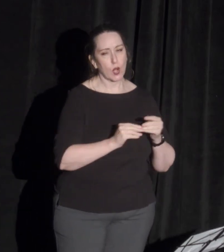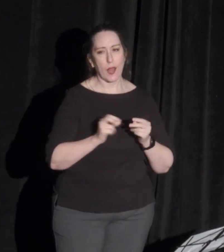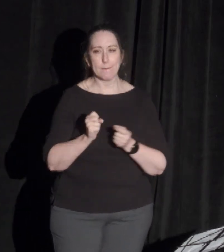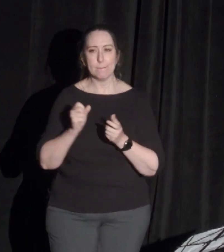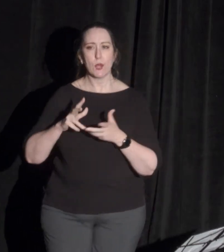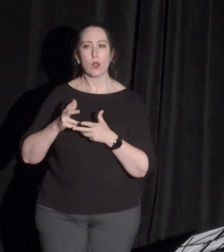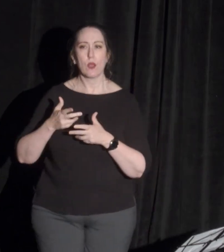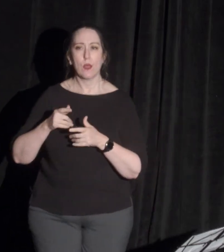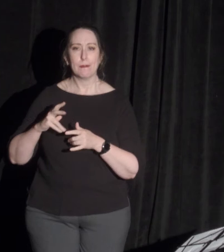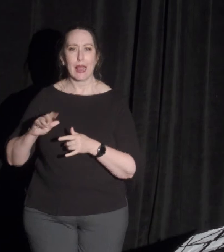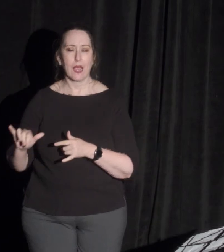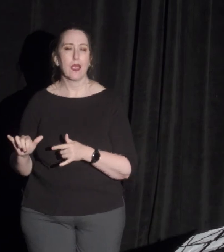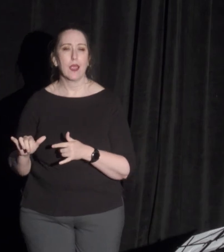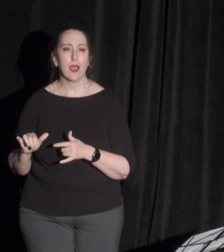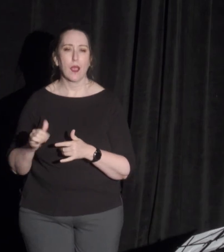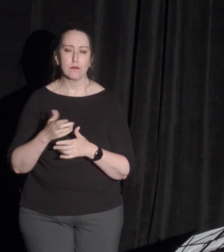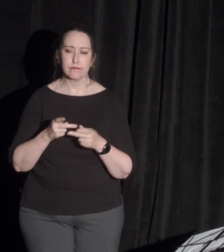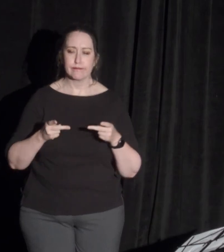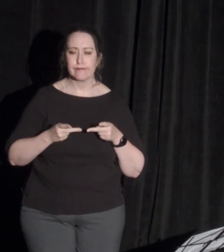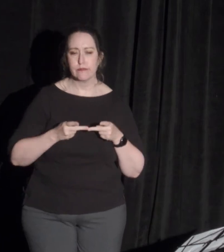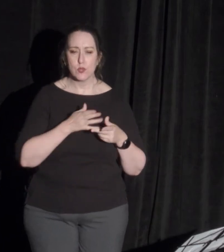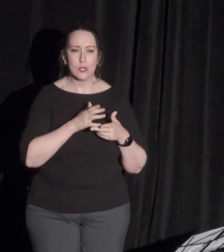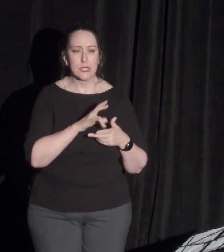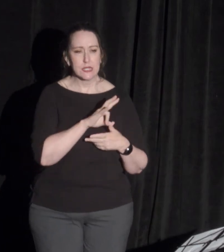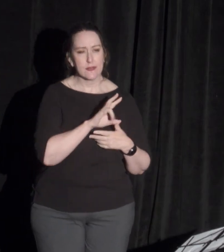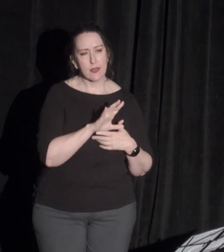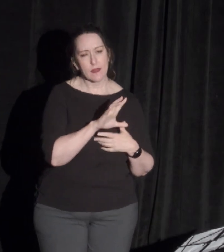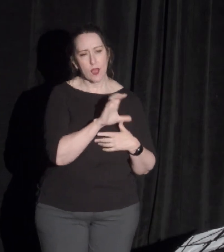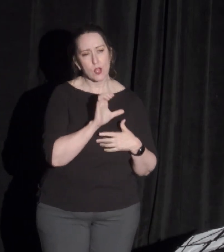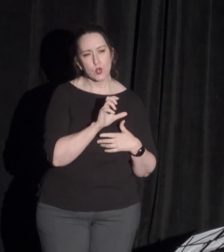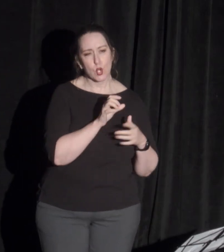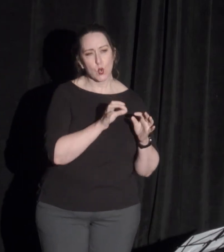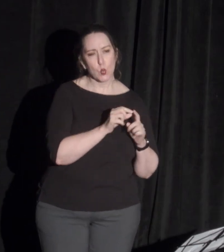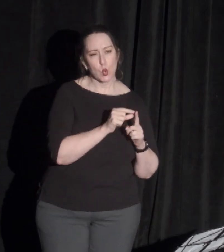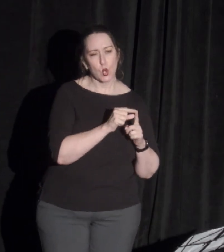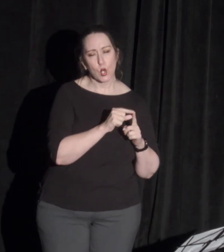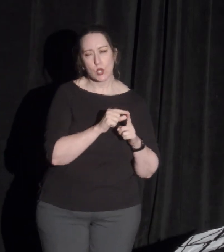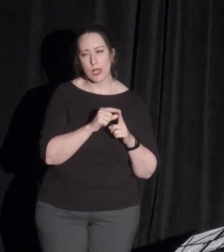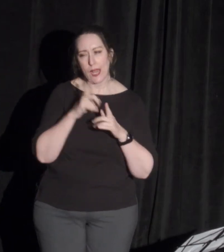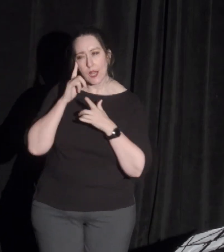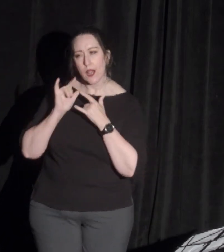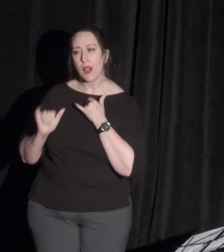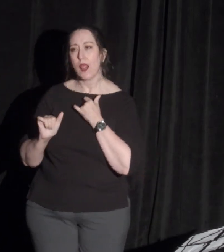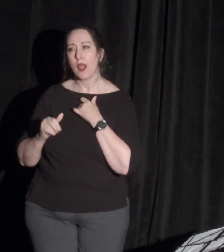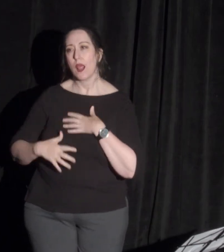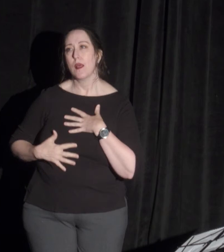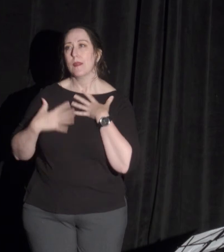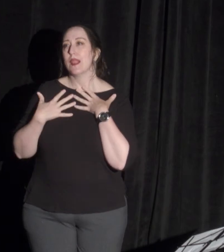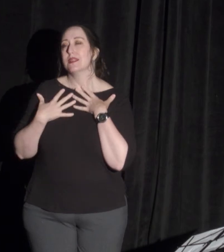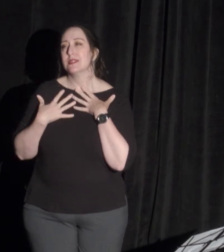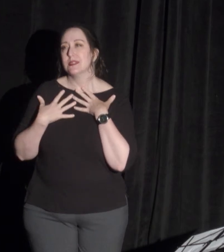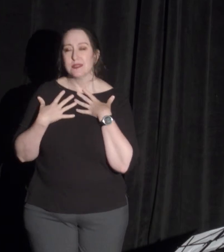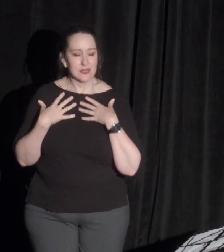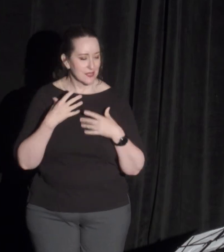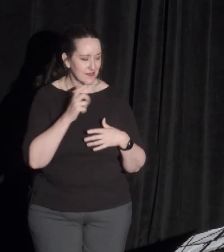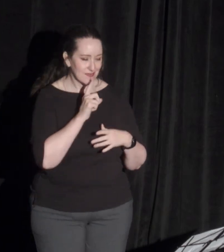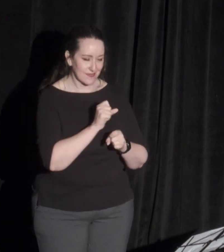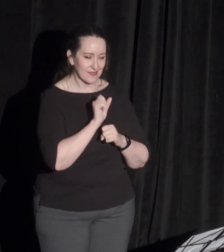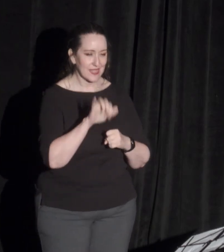spot, like somewhere between 7,500 words and eternal bliss? Absolutely. That's one good reason why